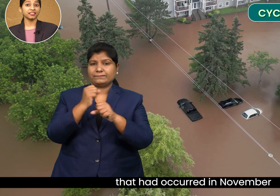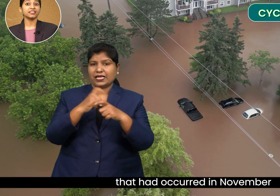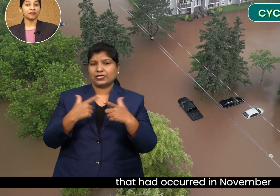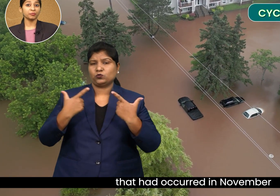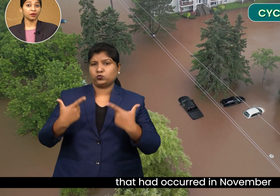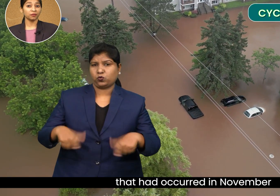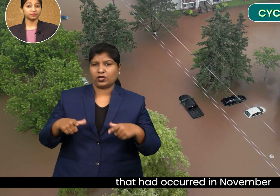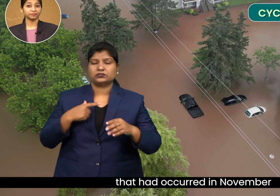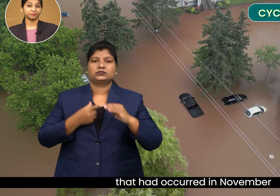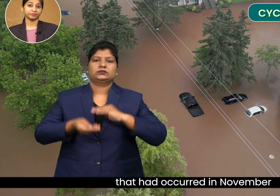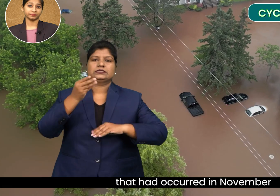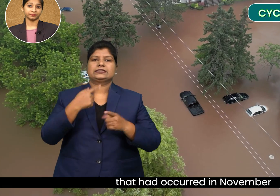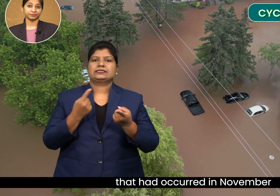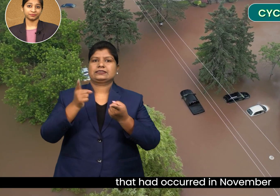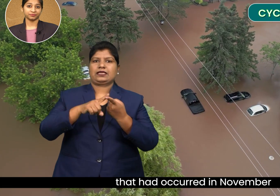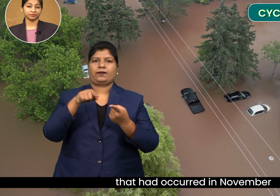occurred in November